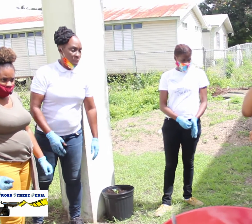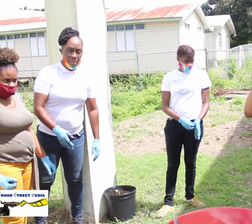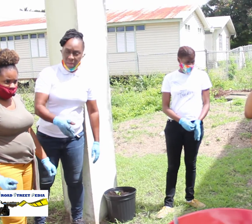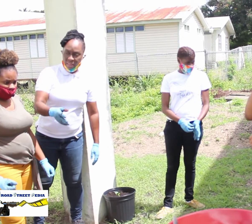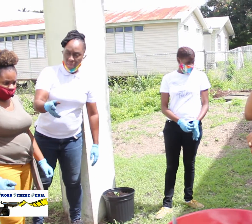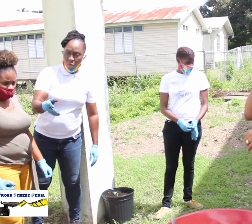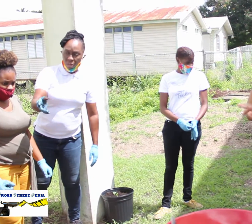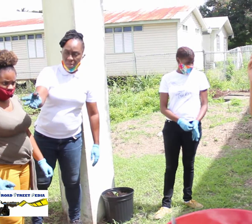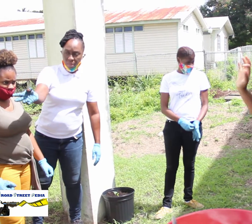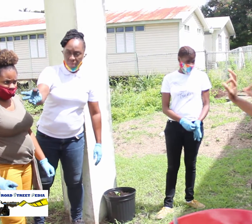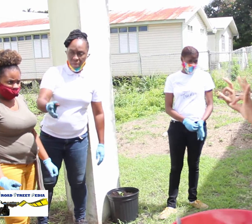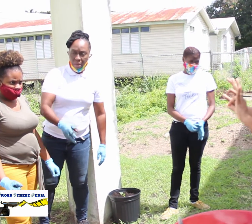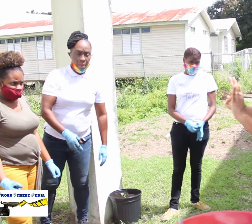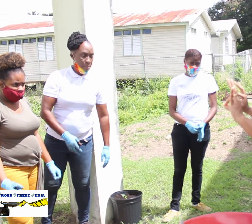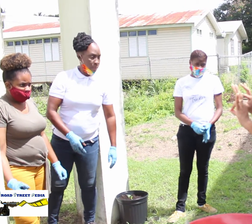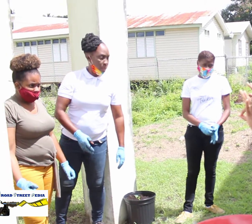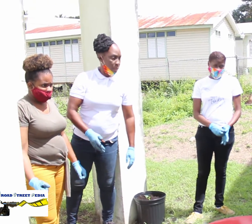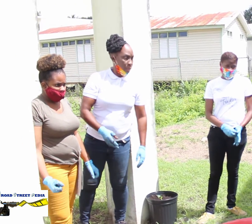So we can plant some more